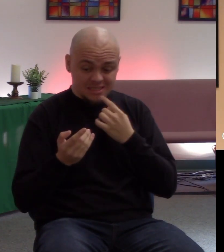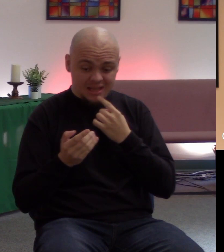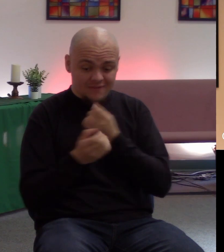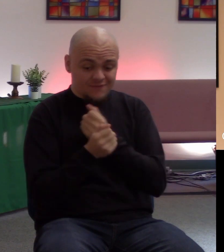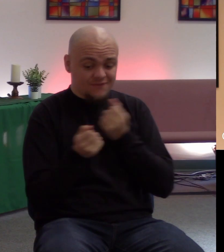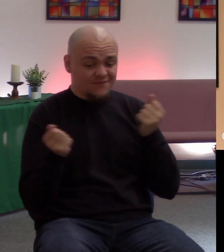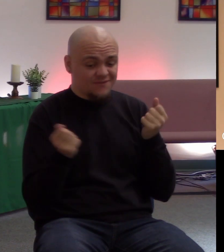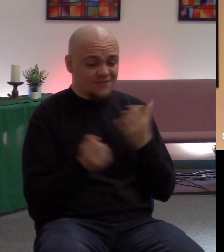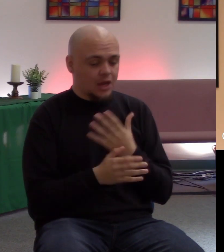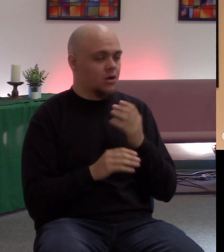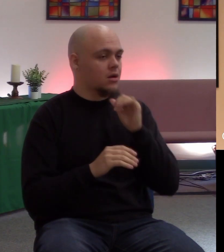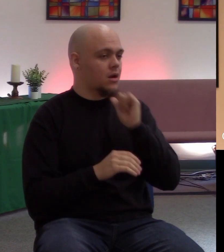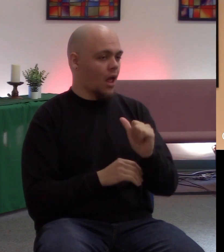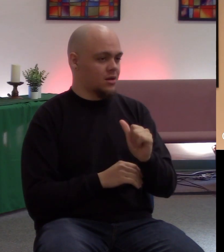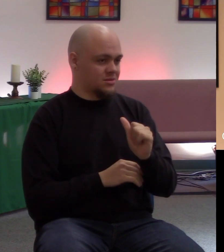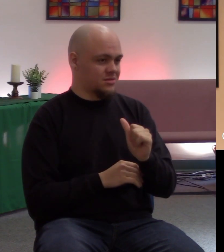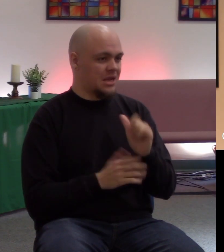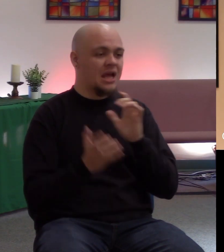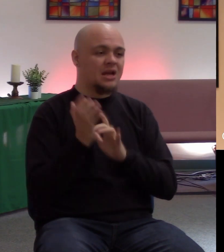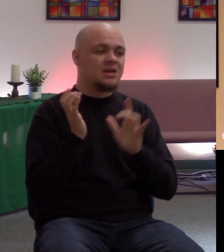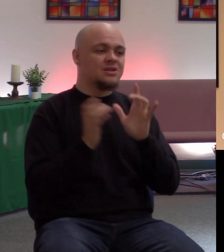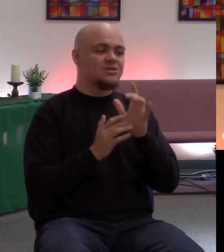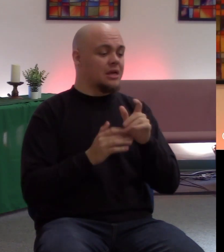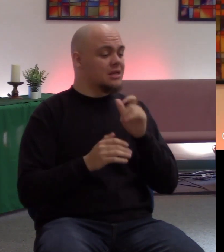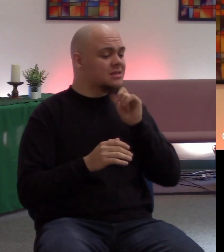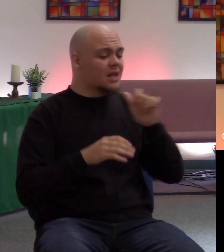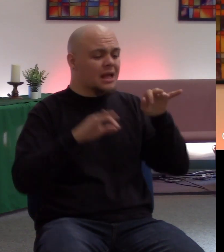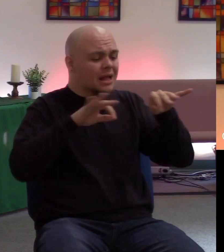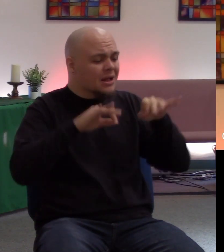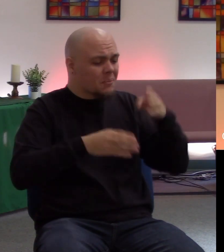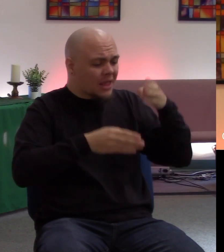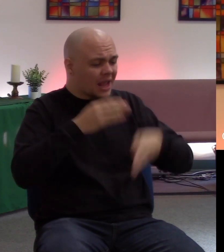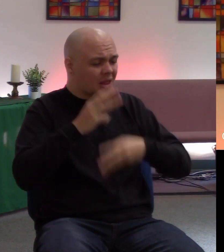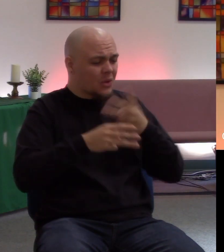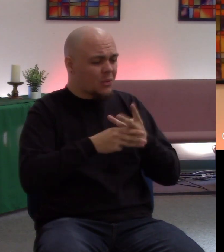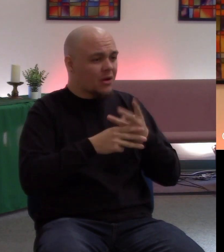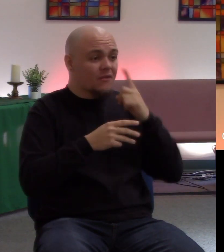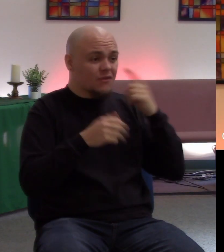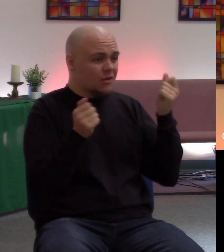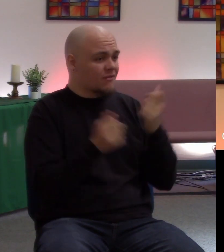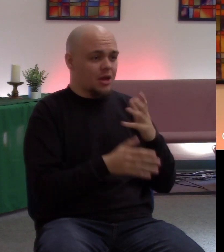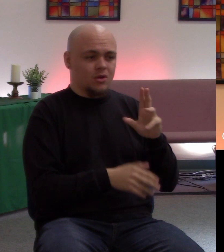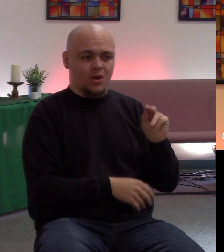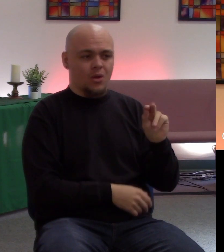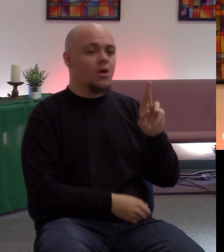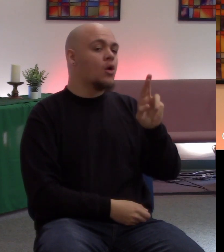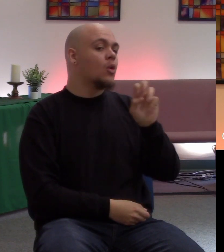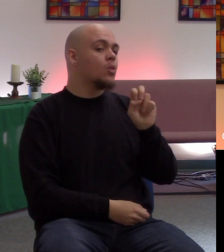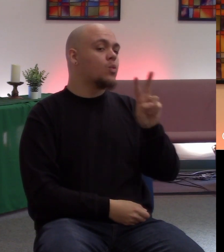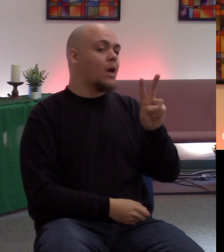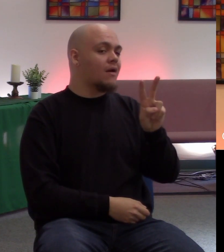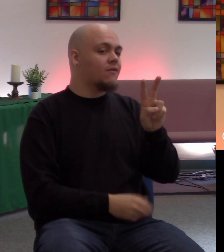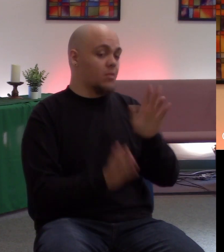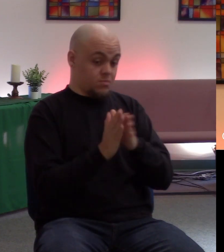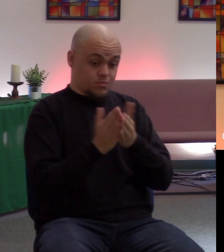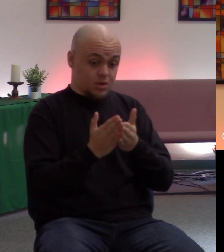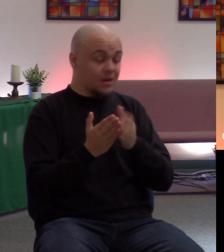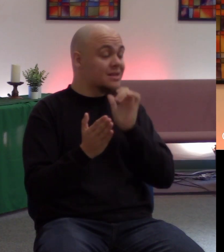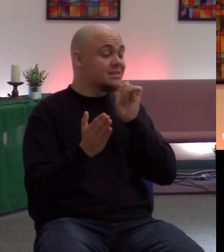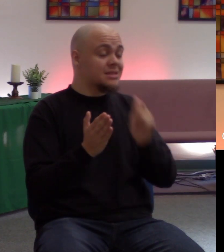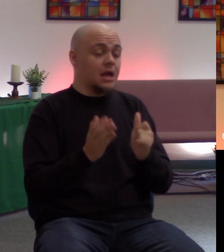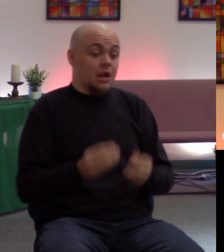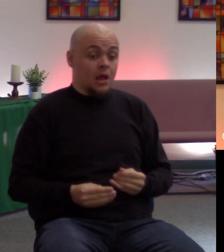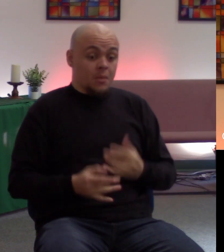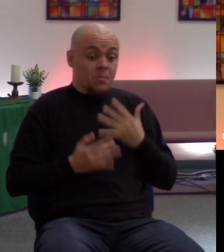Fear not. Jesus didn't tell us about the end of the world to make us afraid. The book